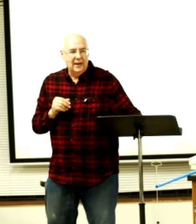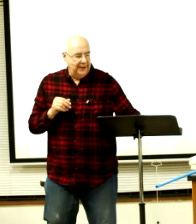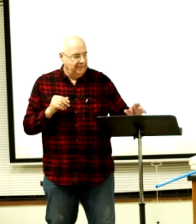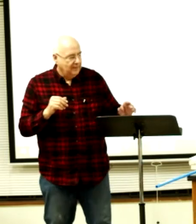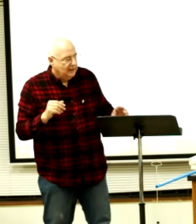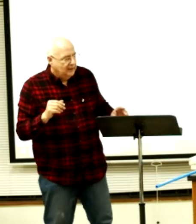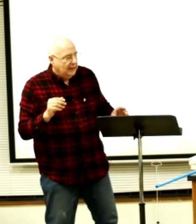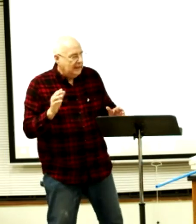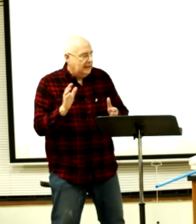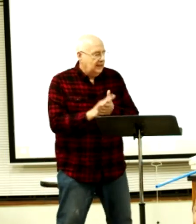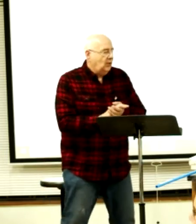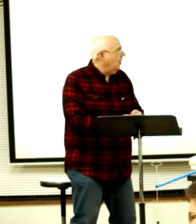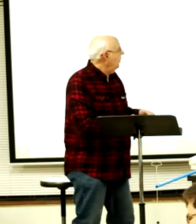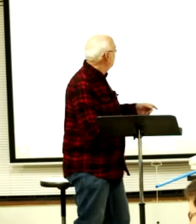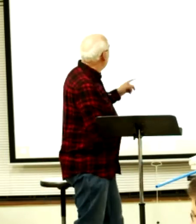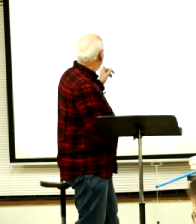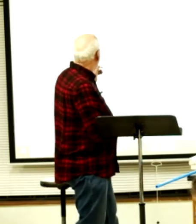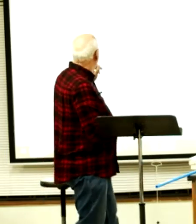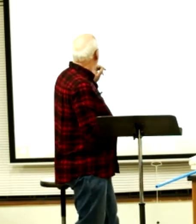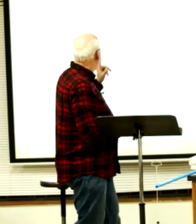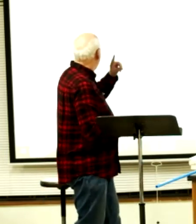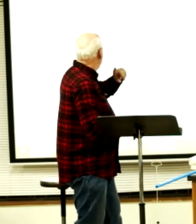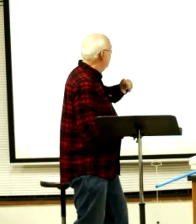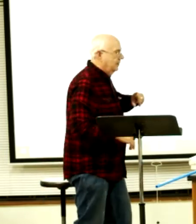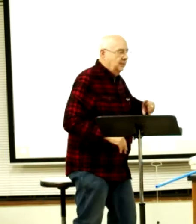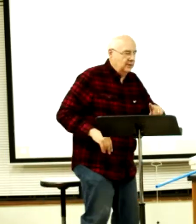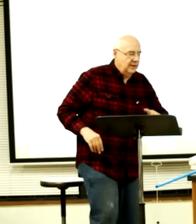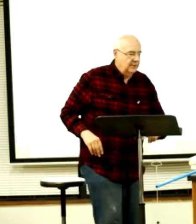comment. Oh, no, before we go into these, numbers.